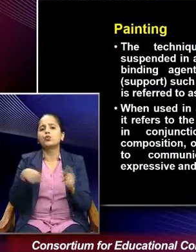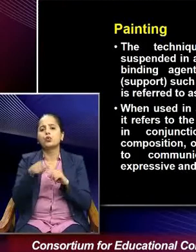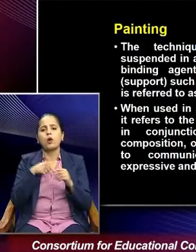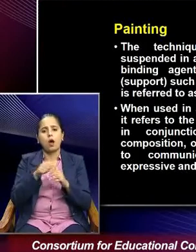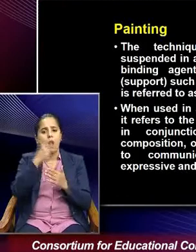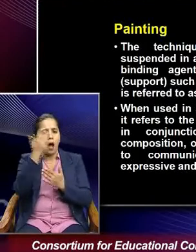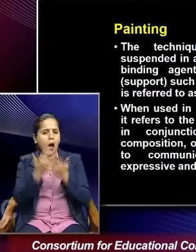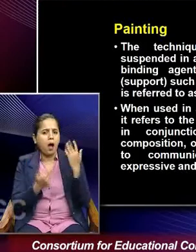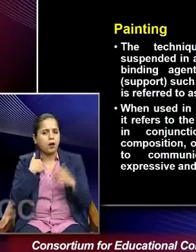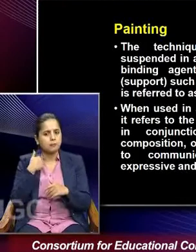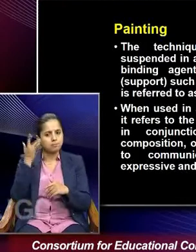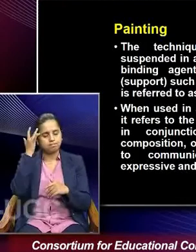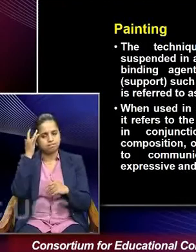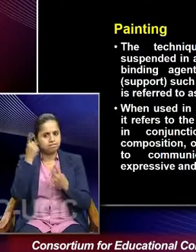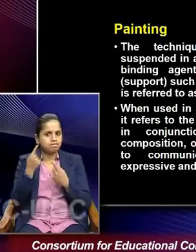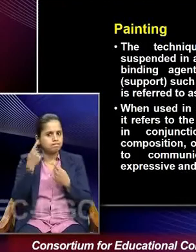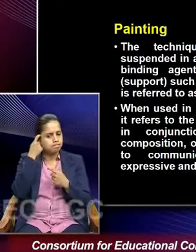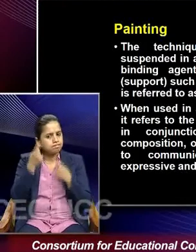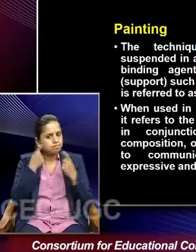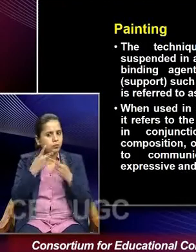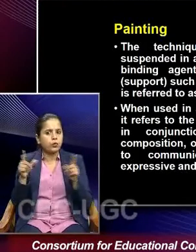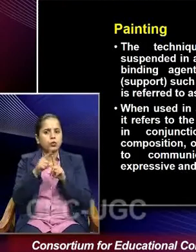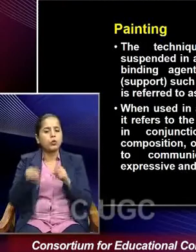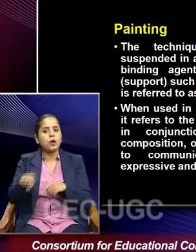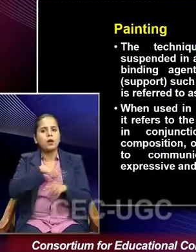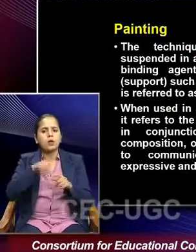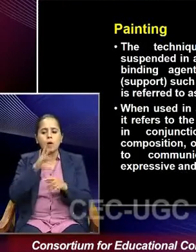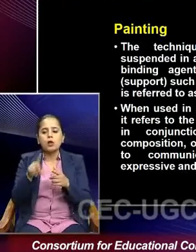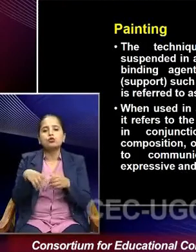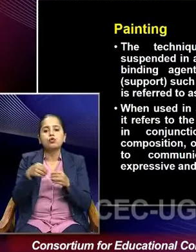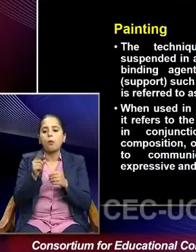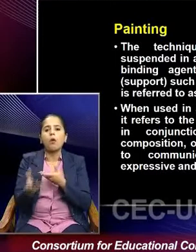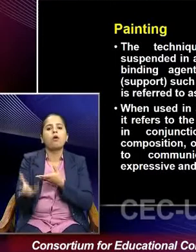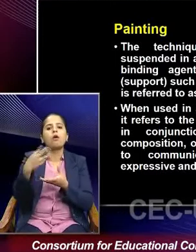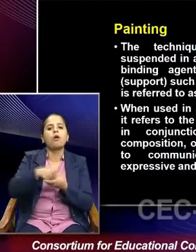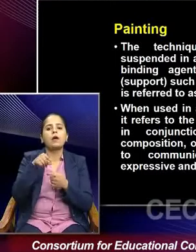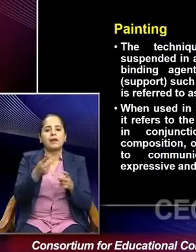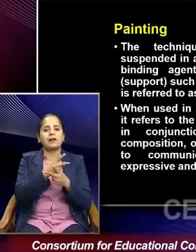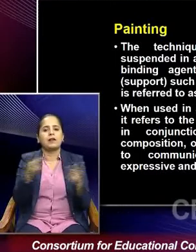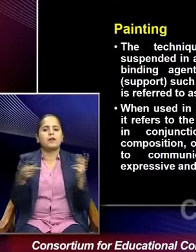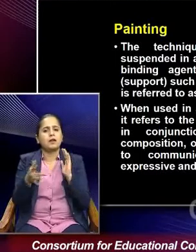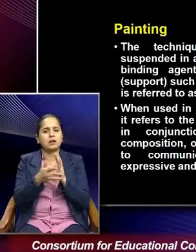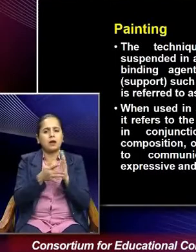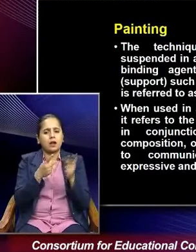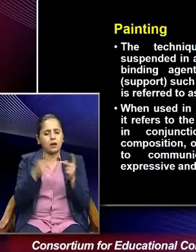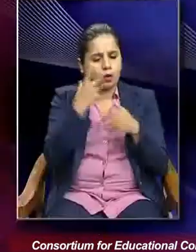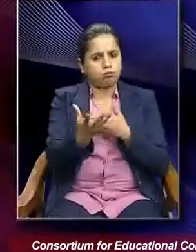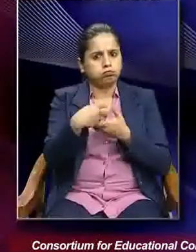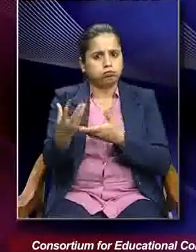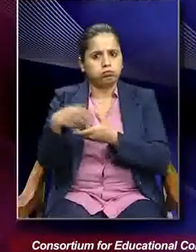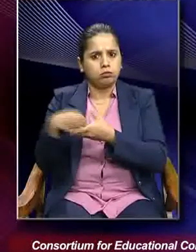artistic sense, it refers to the employment of these different techniques